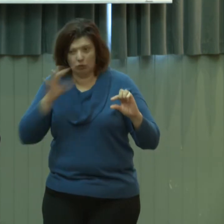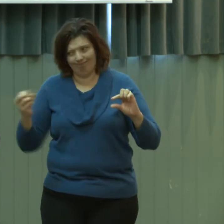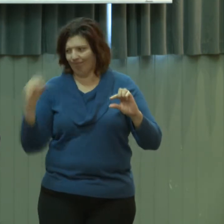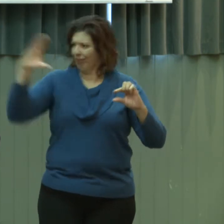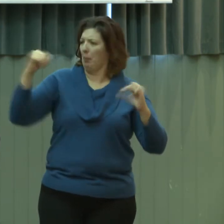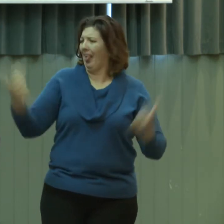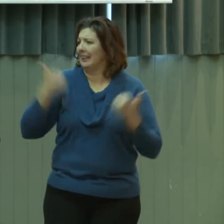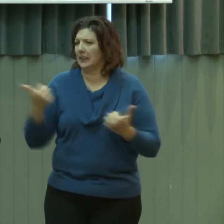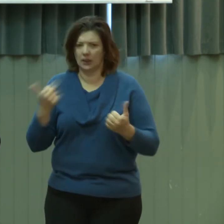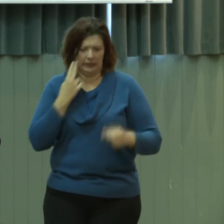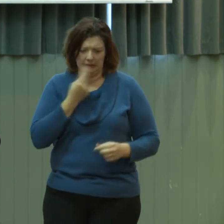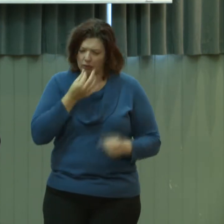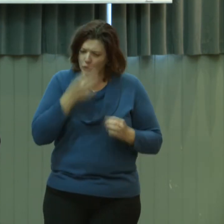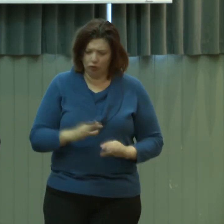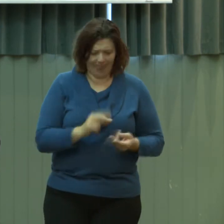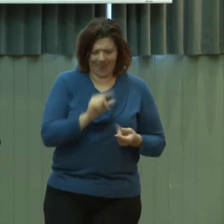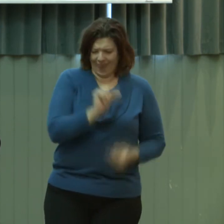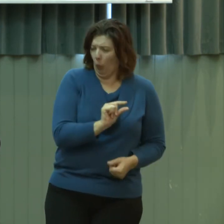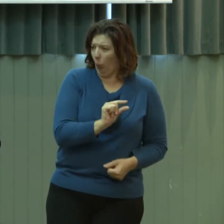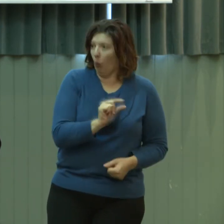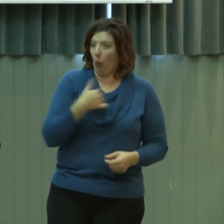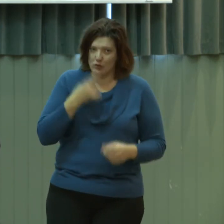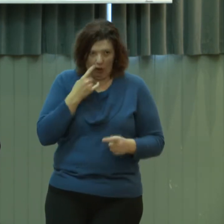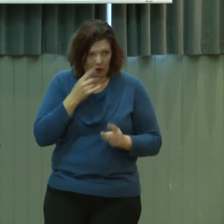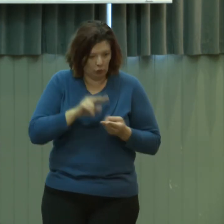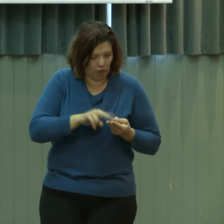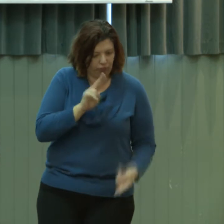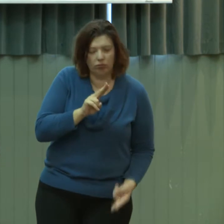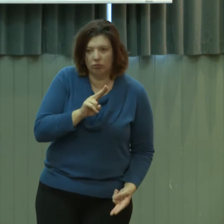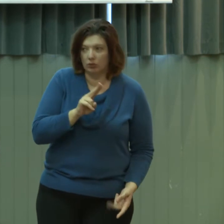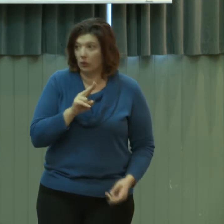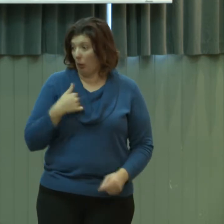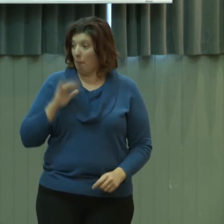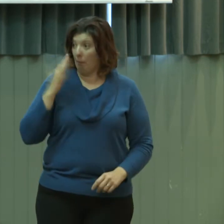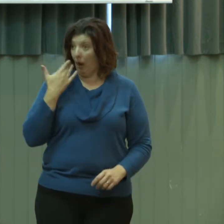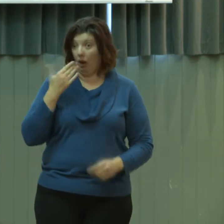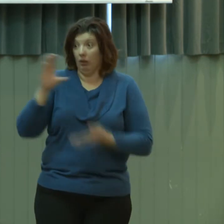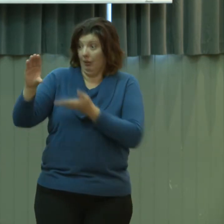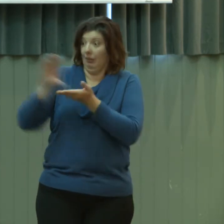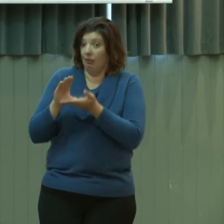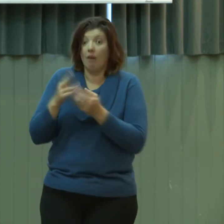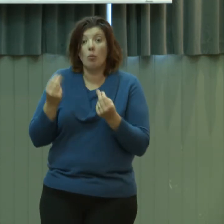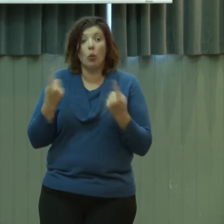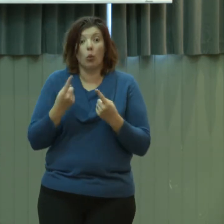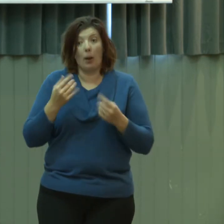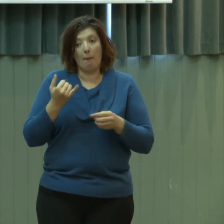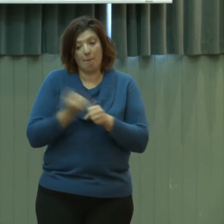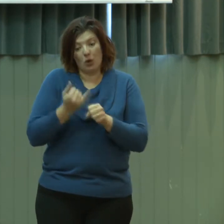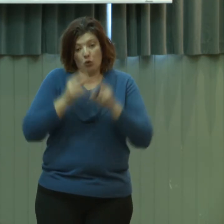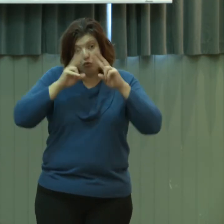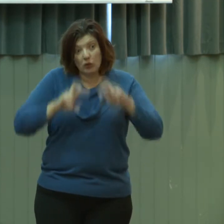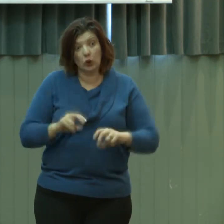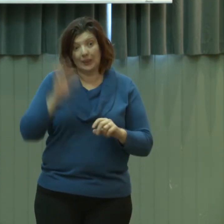And so we're trying to improve that. So we've just got a Medical Research Council grant to do some work on